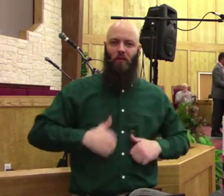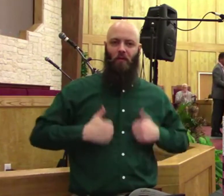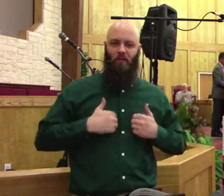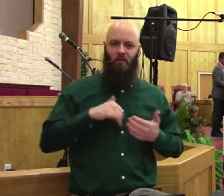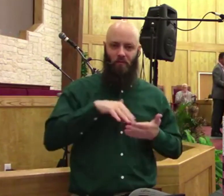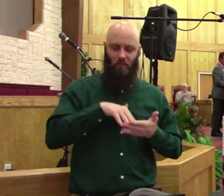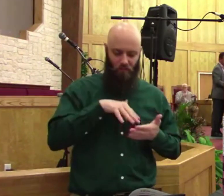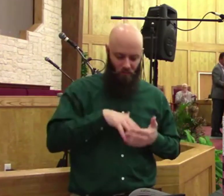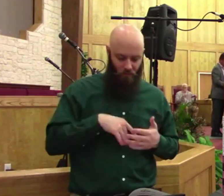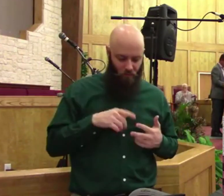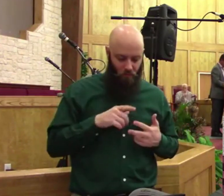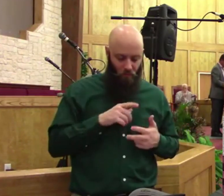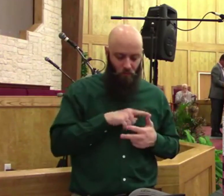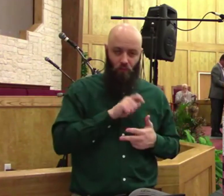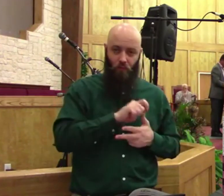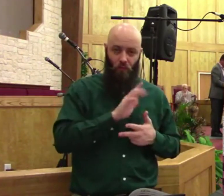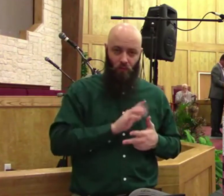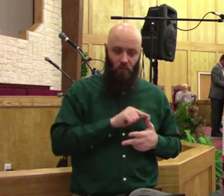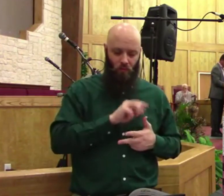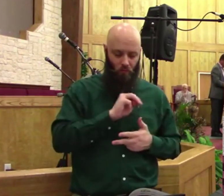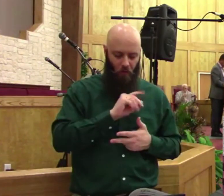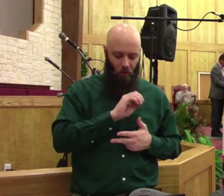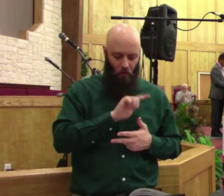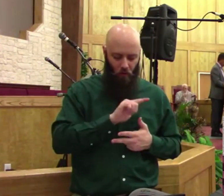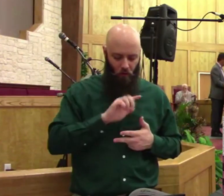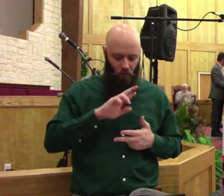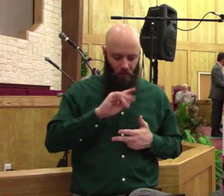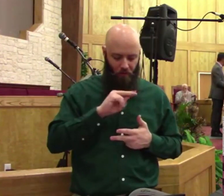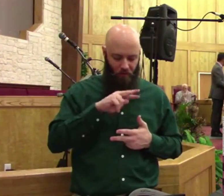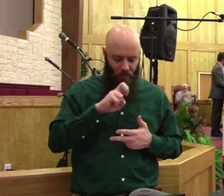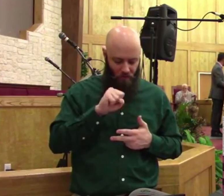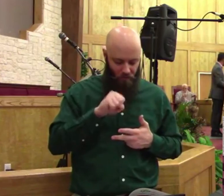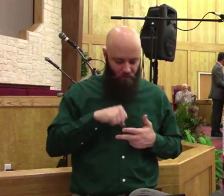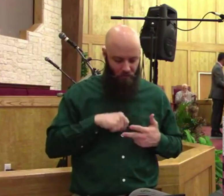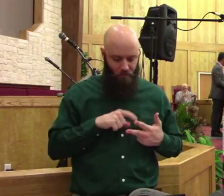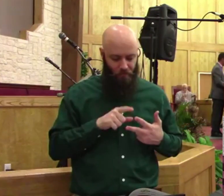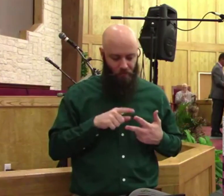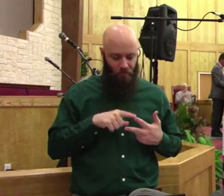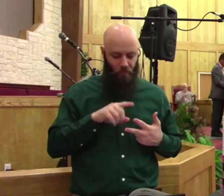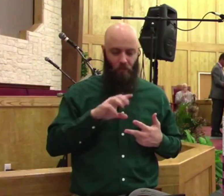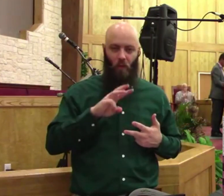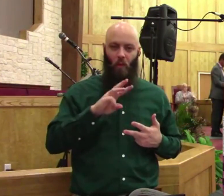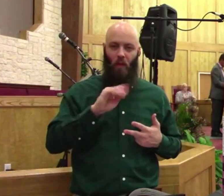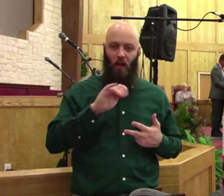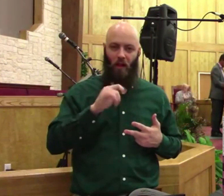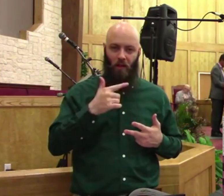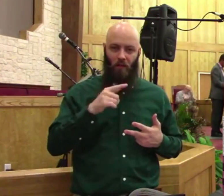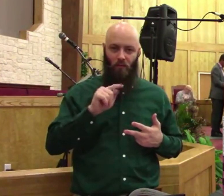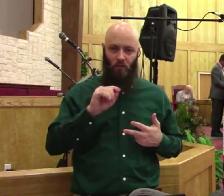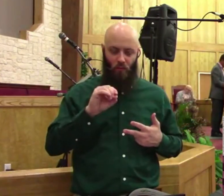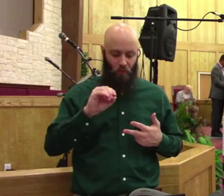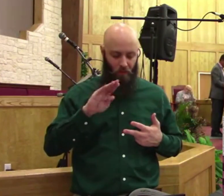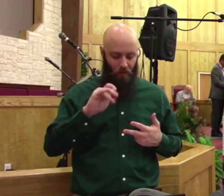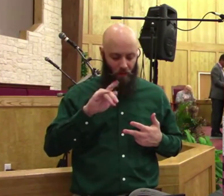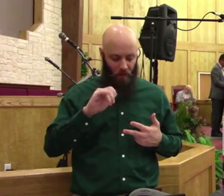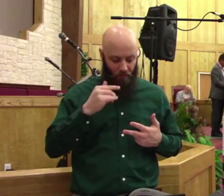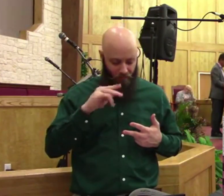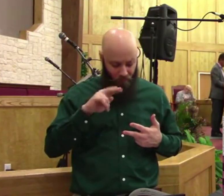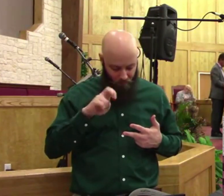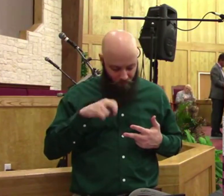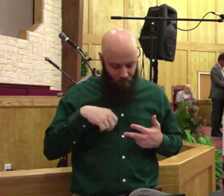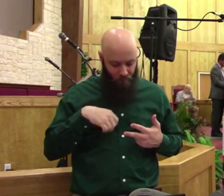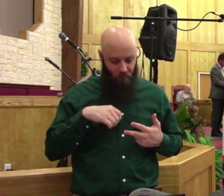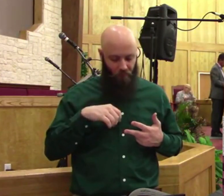R.C. Sproul. And Craig is the one going to lead us on that. And the